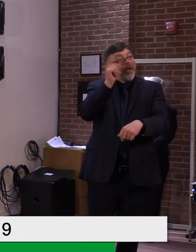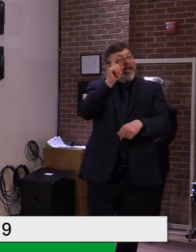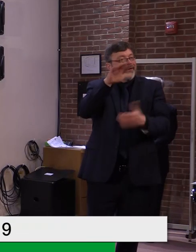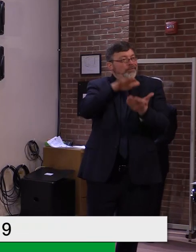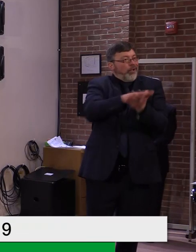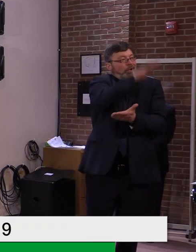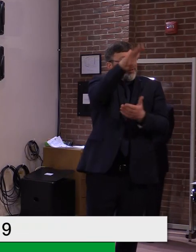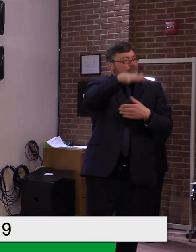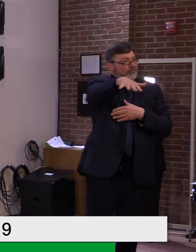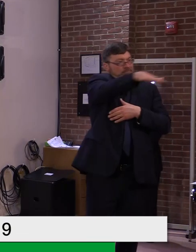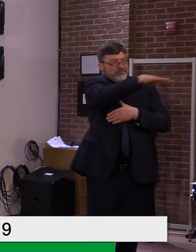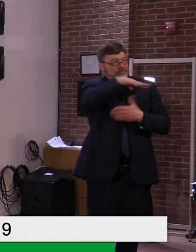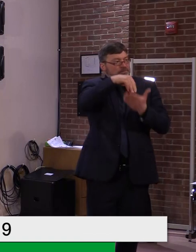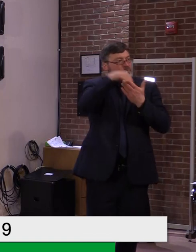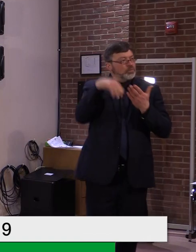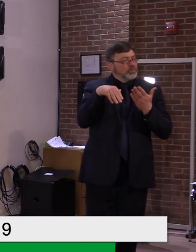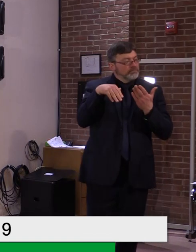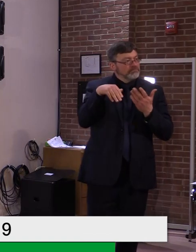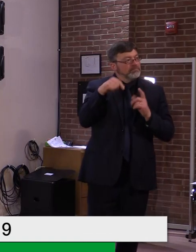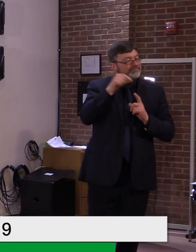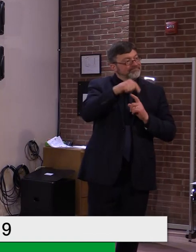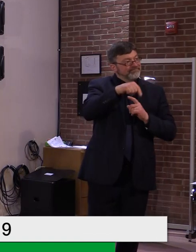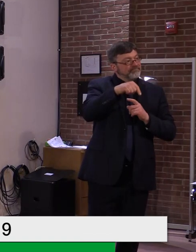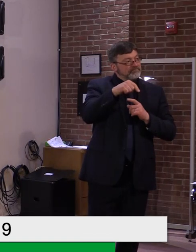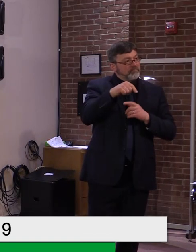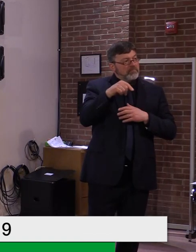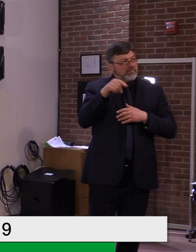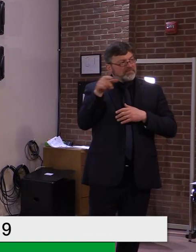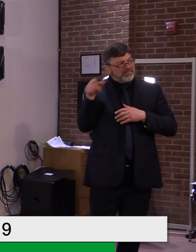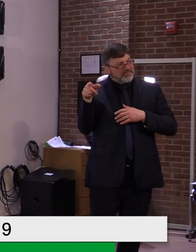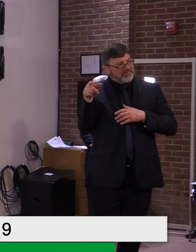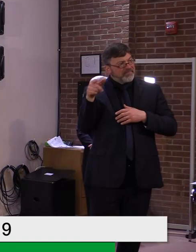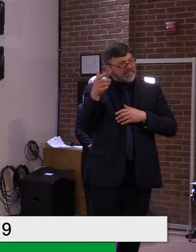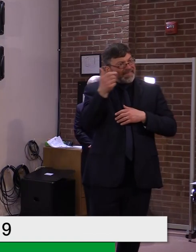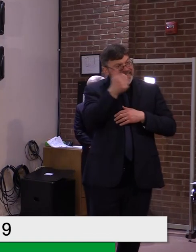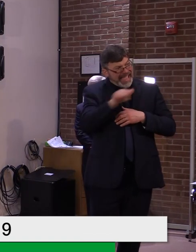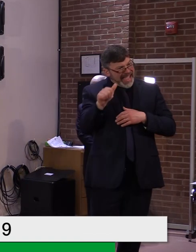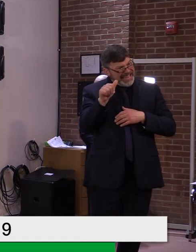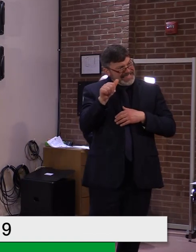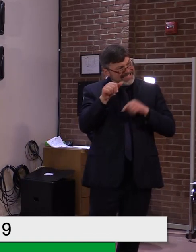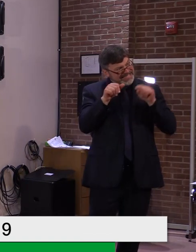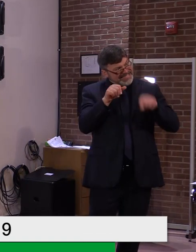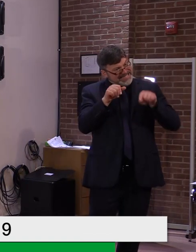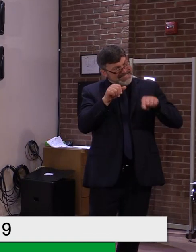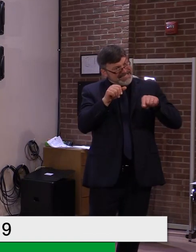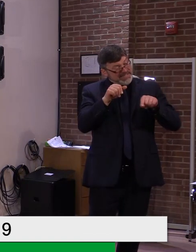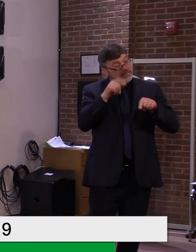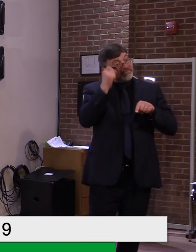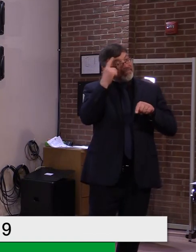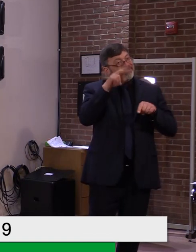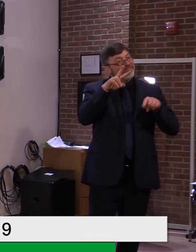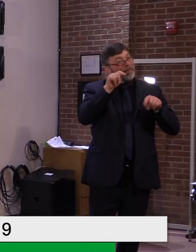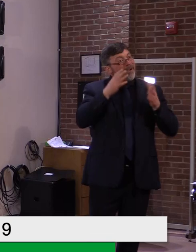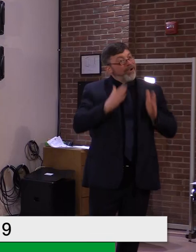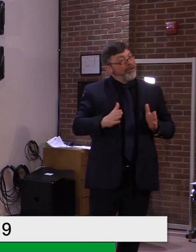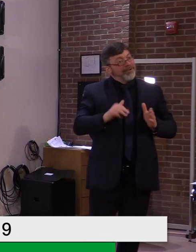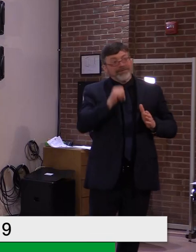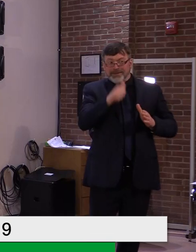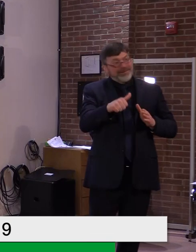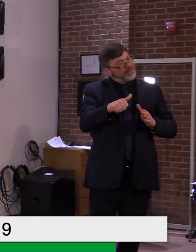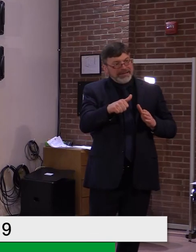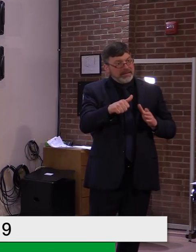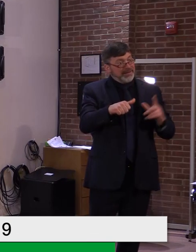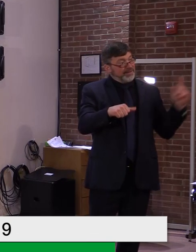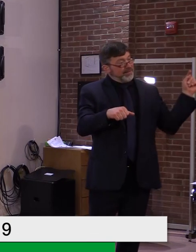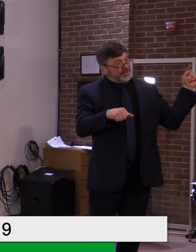whether out-of-state university students would be eligible to schedule their vaccinations in Vermont within the 16-plus group? This is